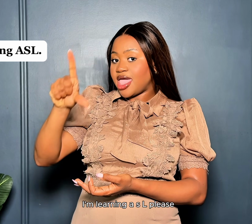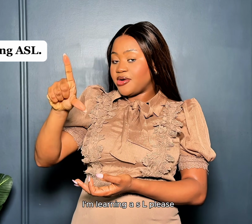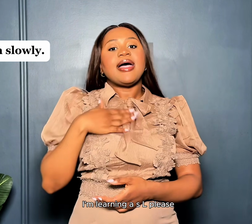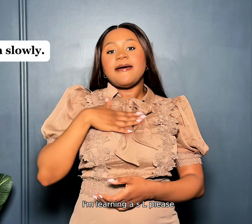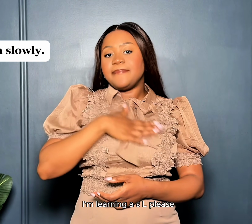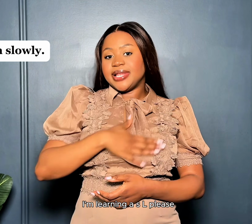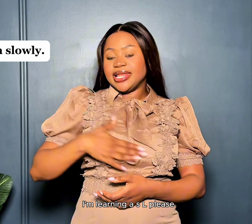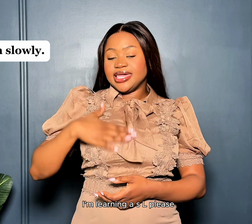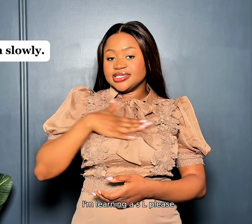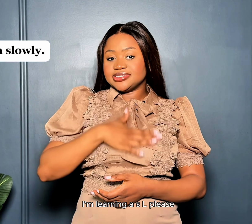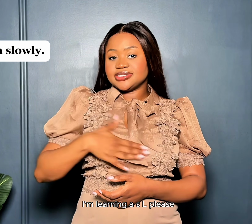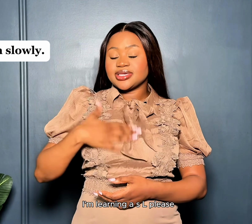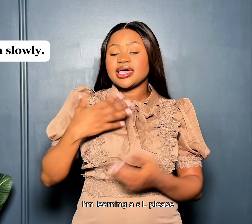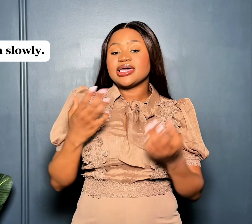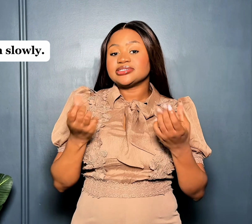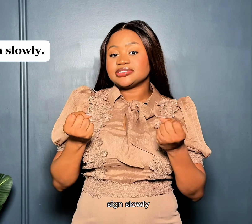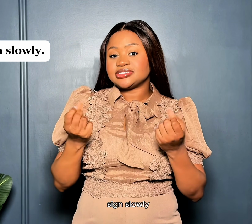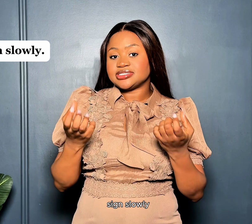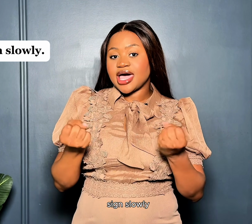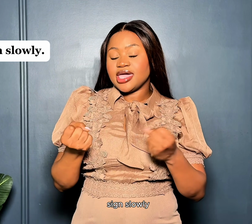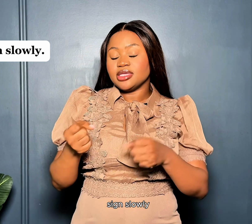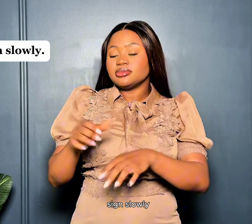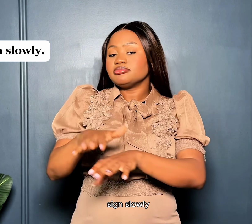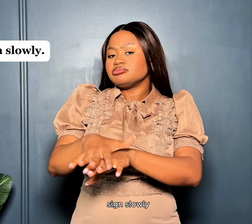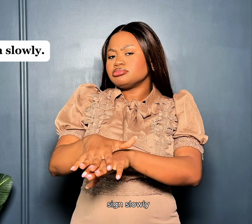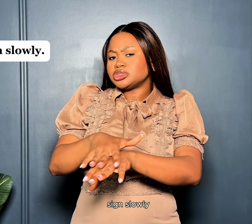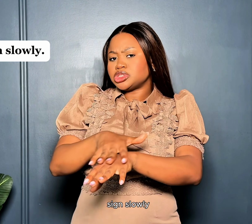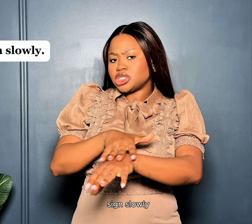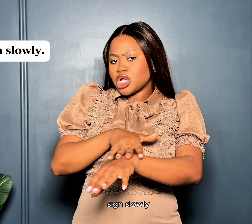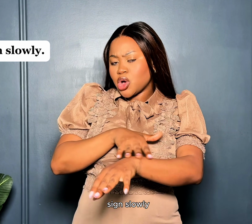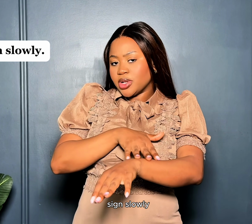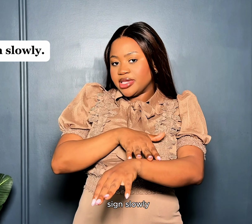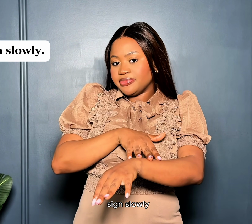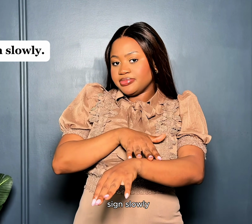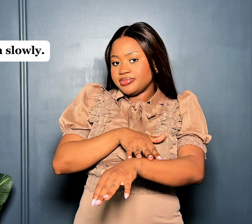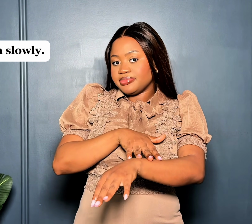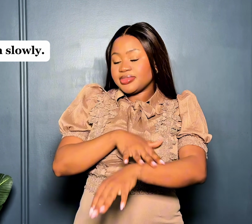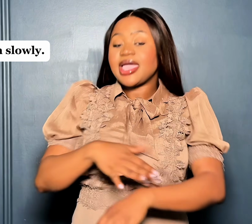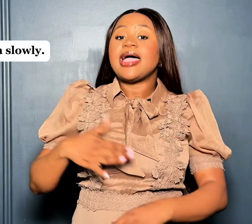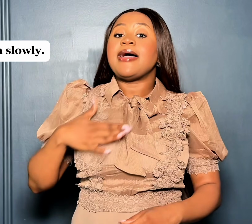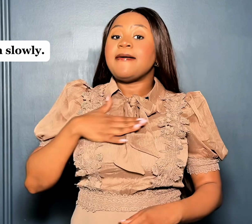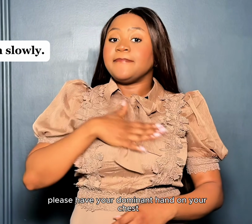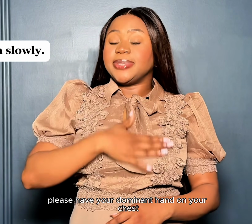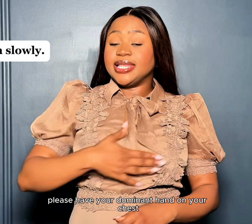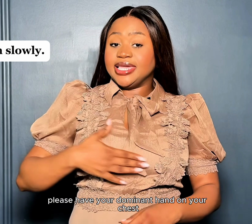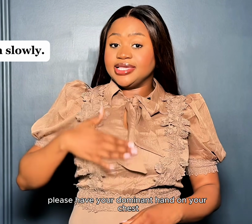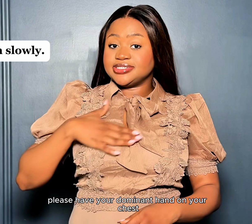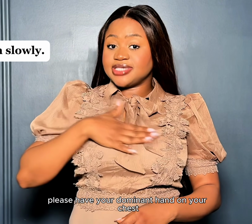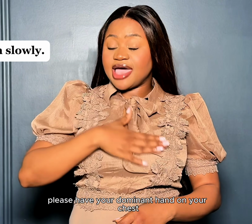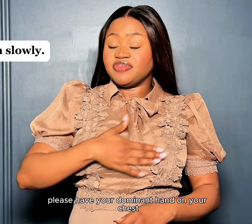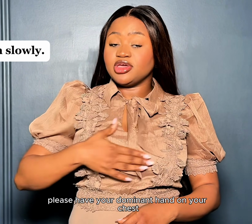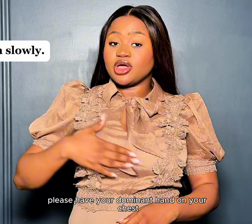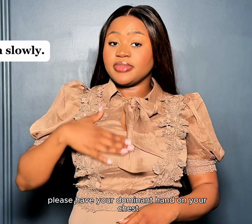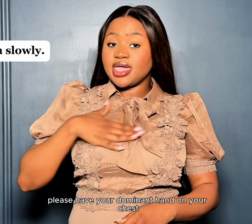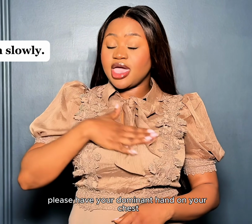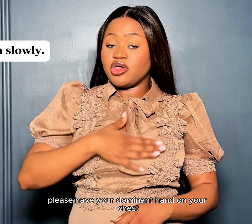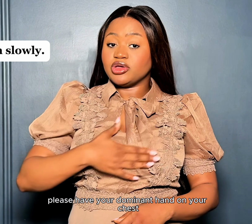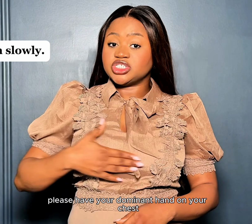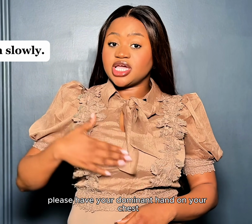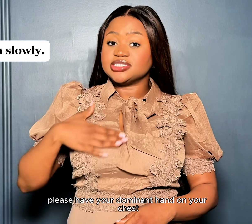ASL. Please sign slowly. Please, having your dominant hand on your chest and you